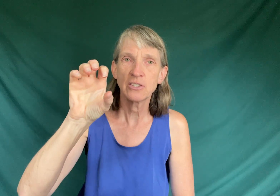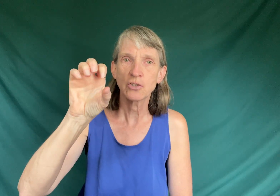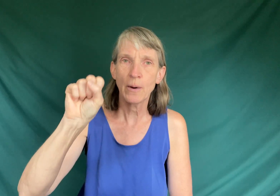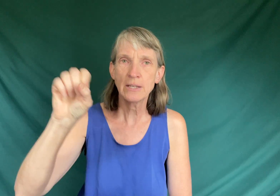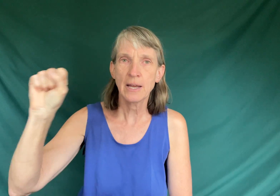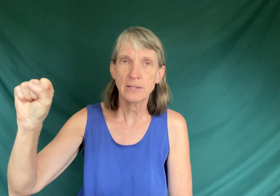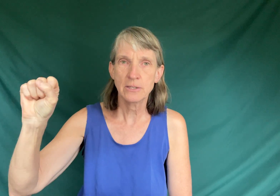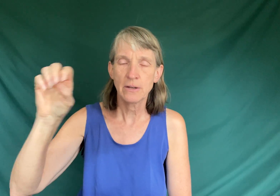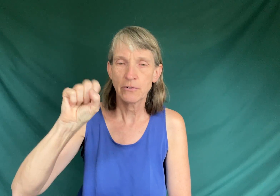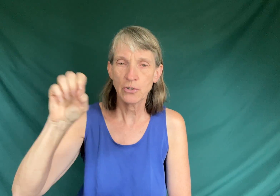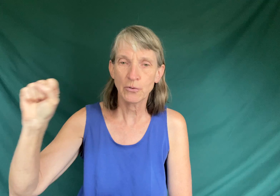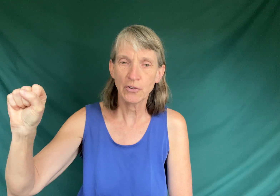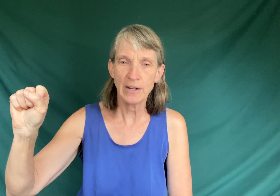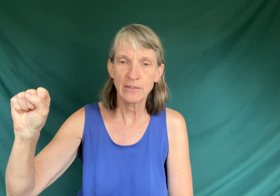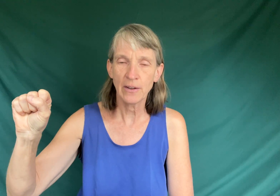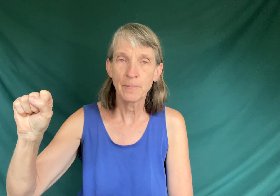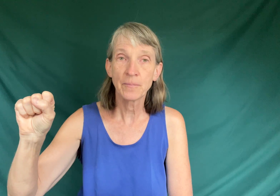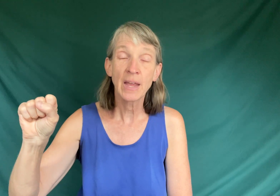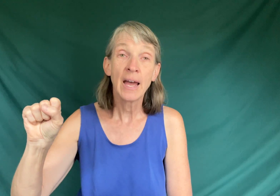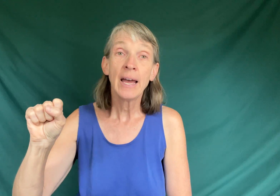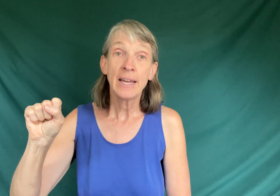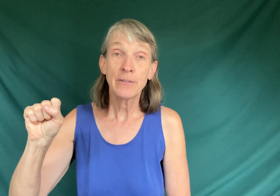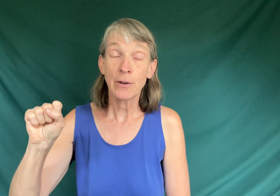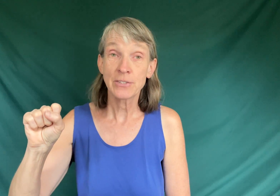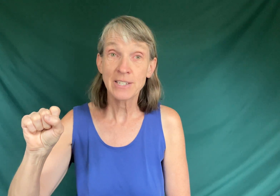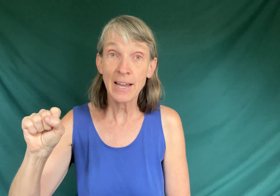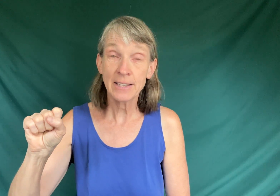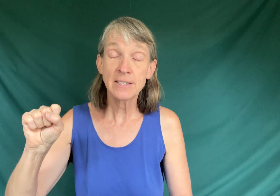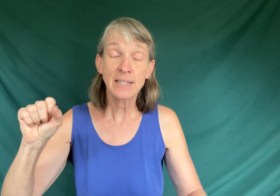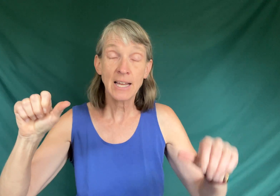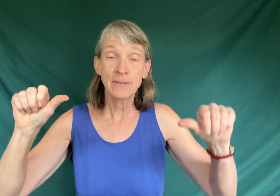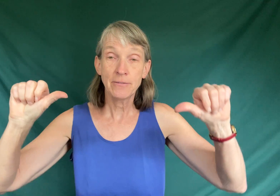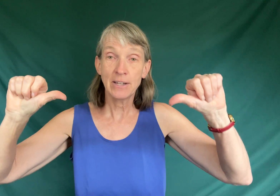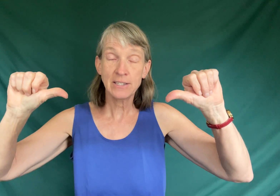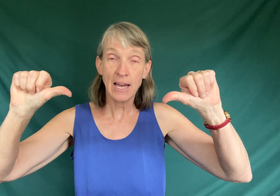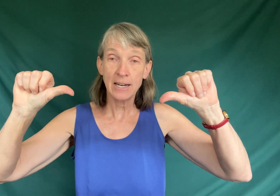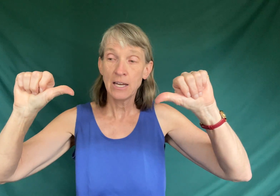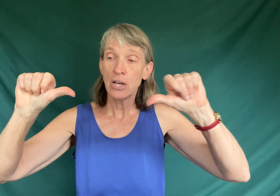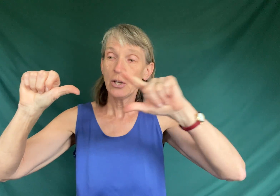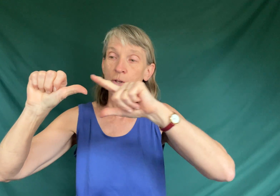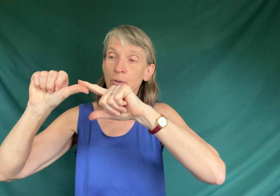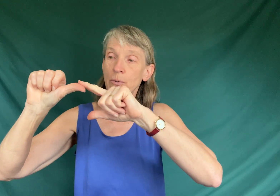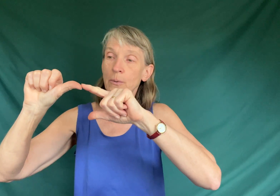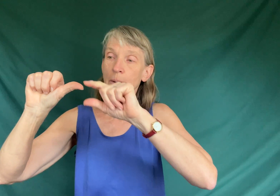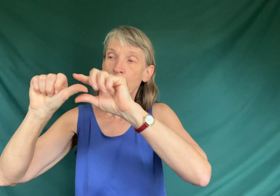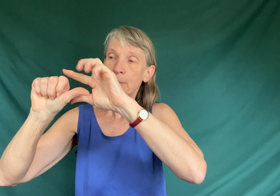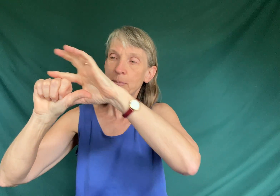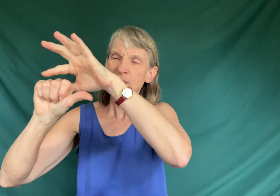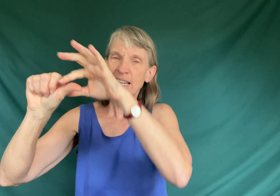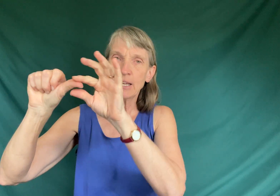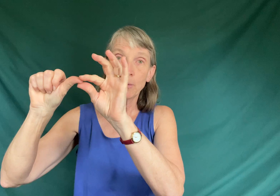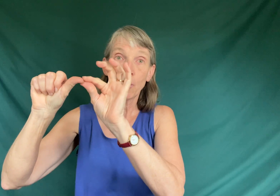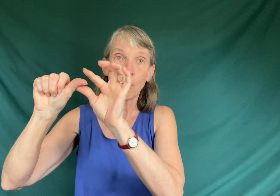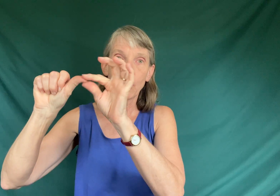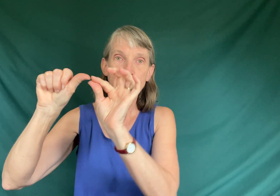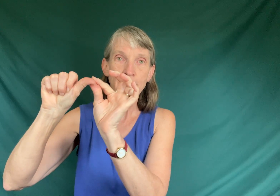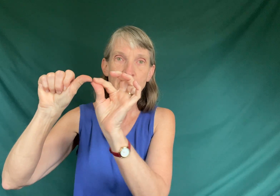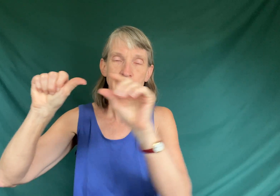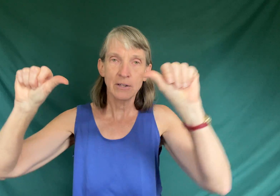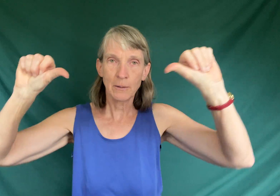go SS for social studies. If you have science, that's kind of a fun sign. You pretend like you're pouring something out of a little